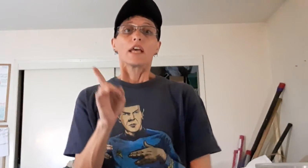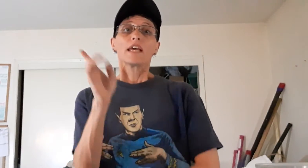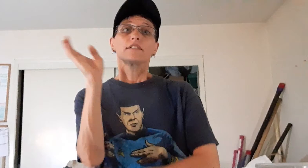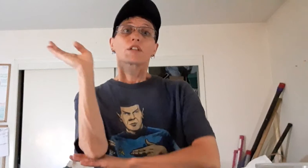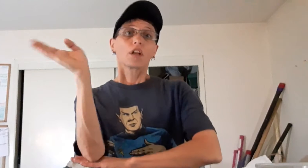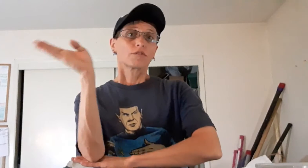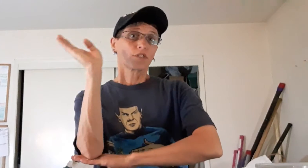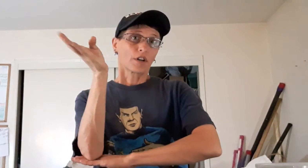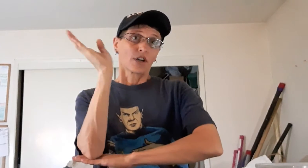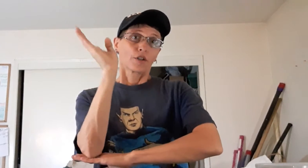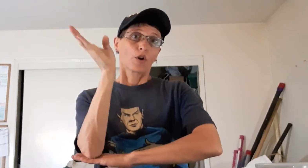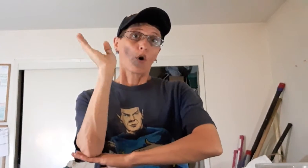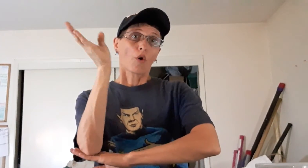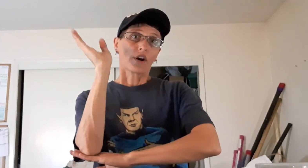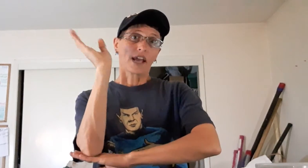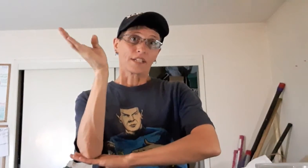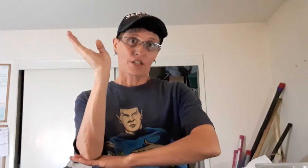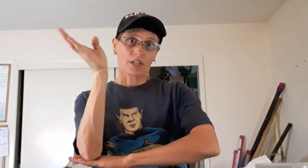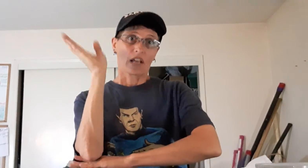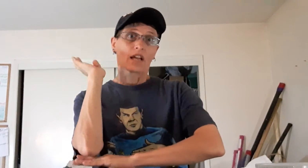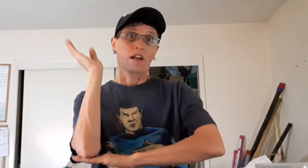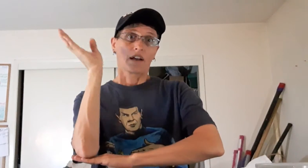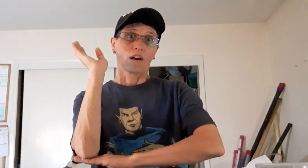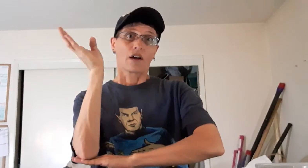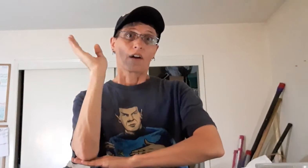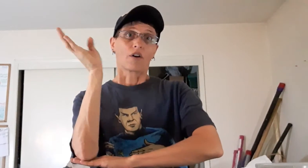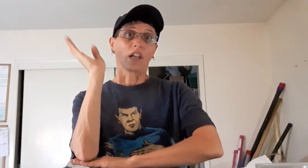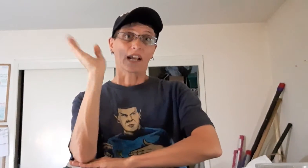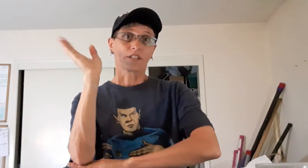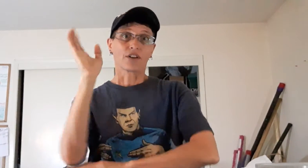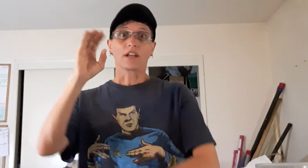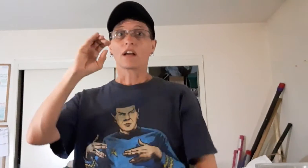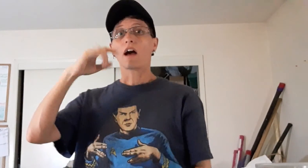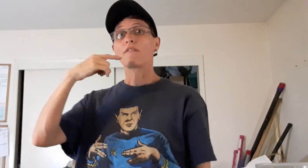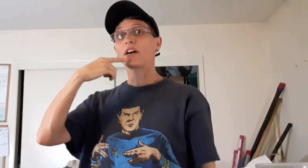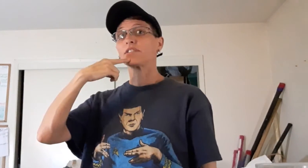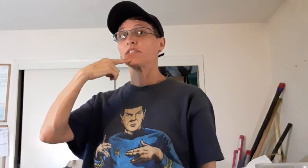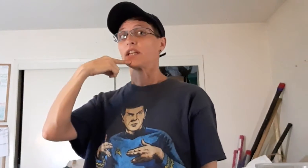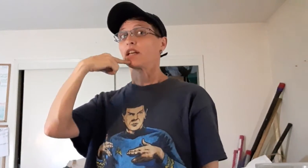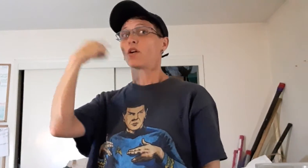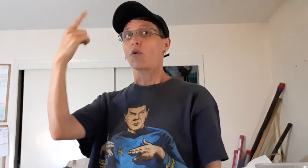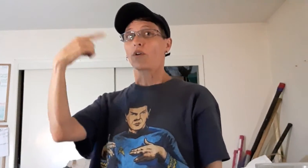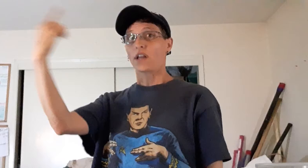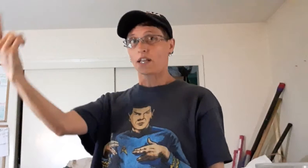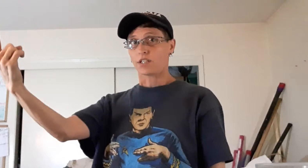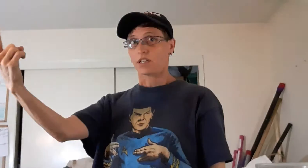is closer to oration or lecturing. I've also seen oration.